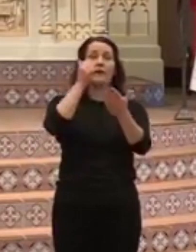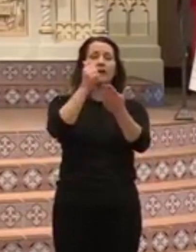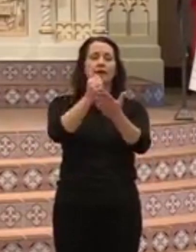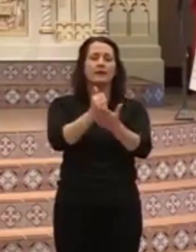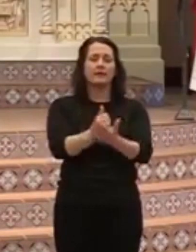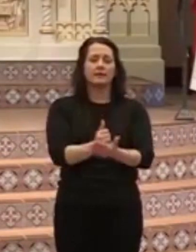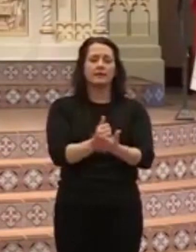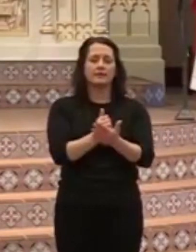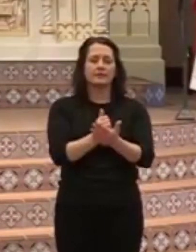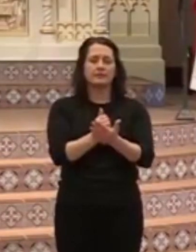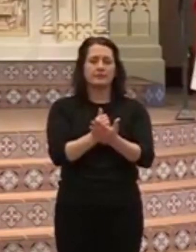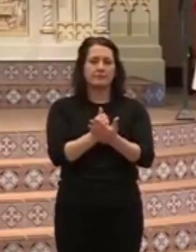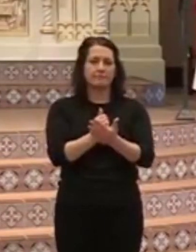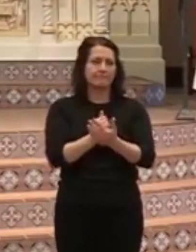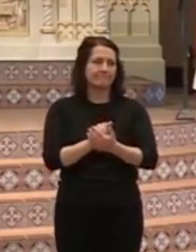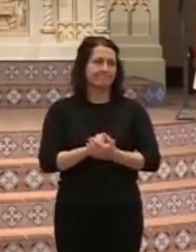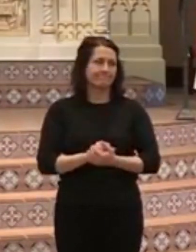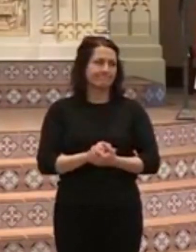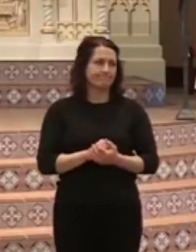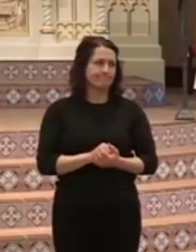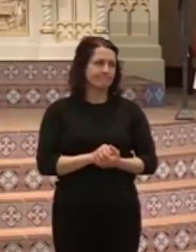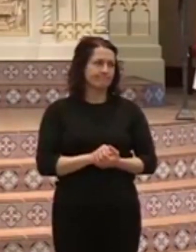Amen.